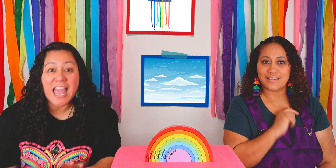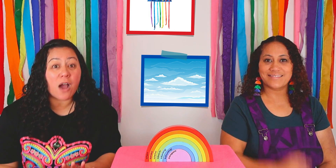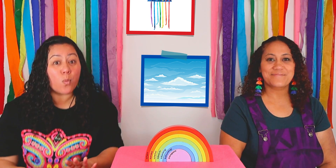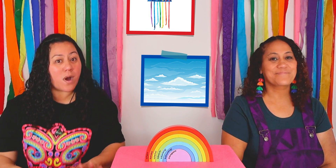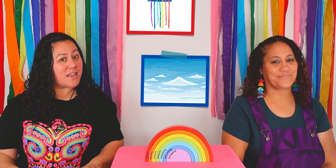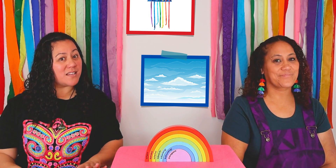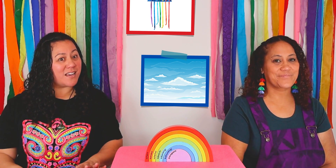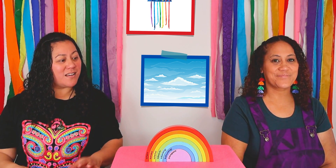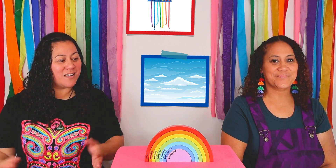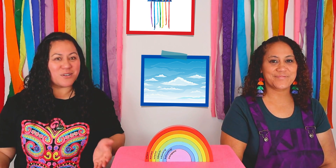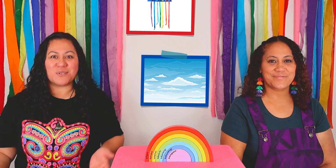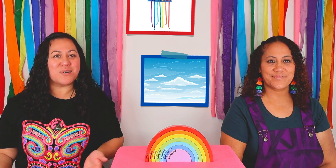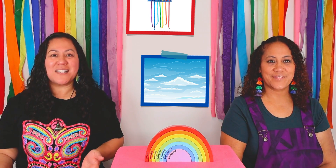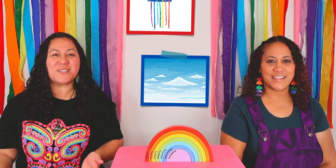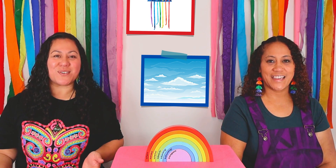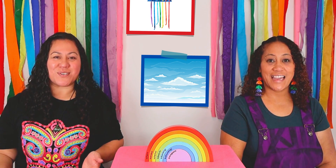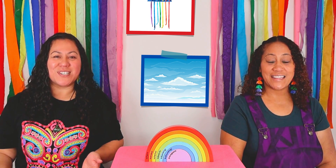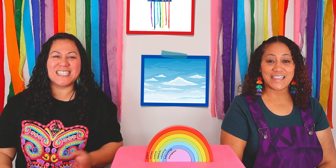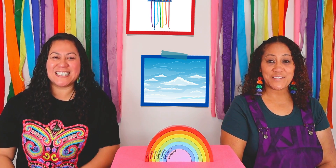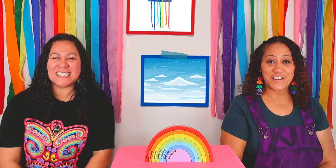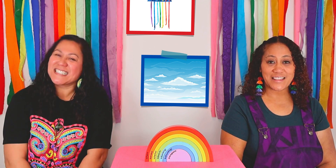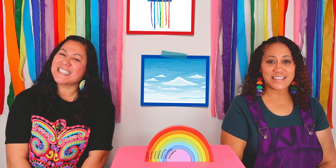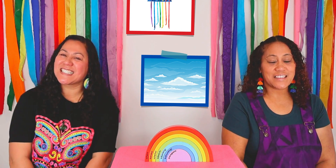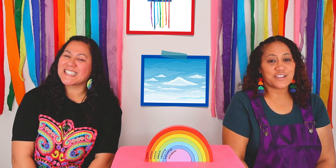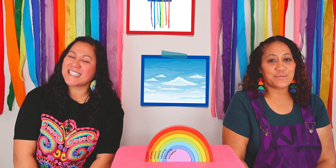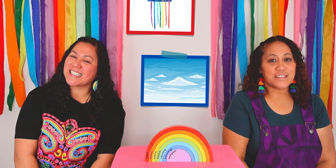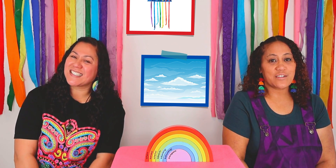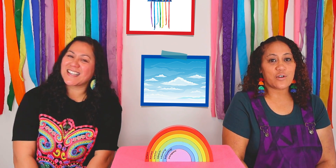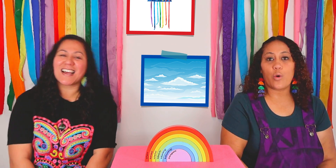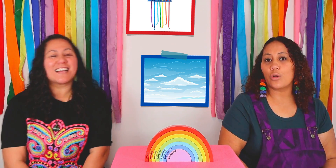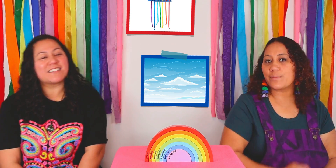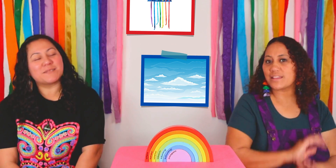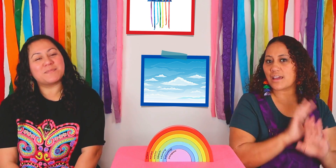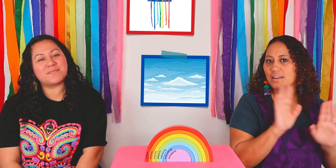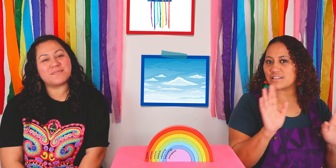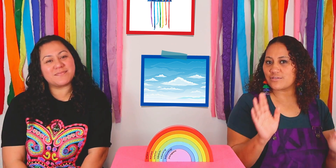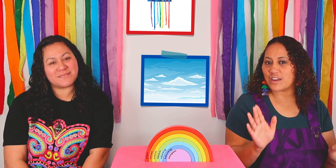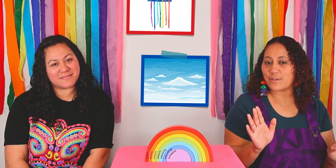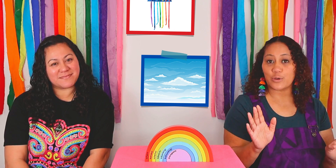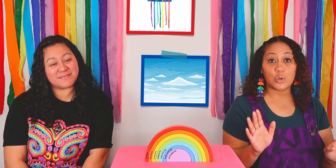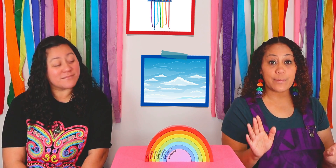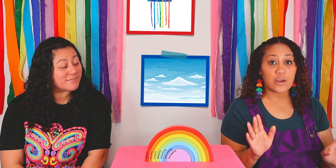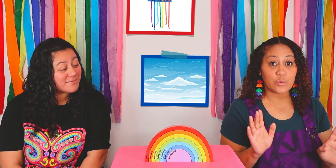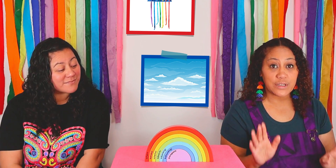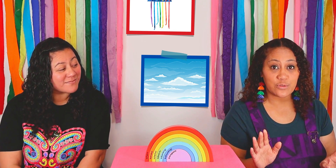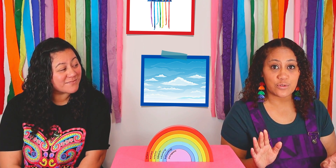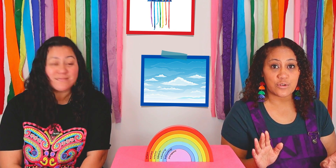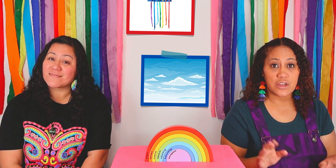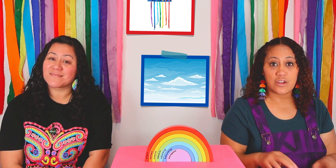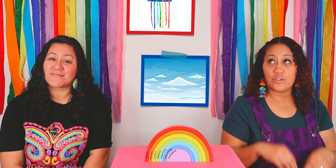our waiata Uenuku. That's right, this is a cute wee song all about the colours of the rainbow and all about Uenuku, who's